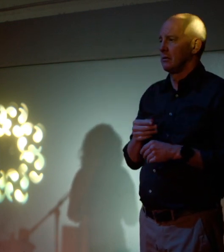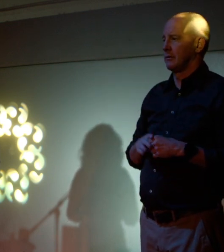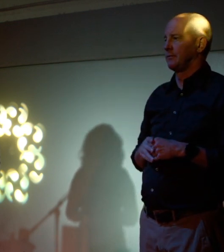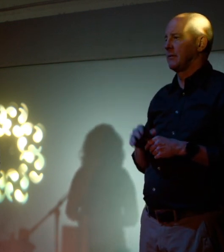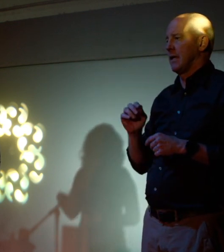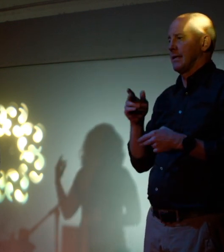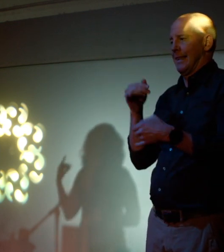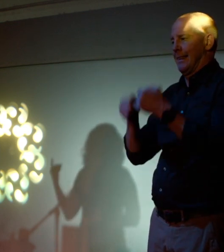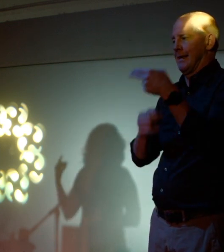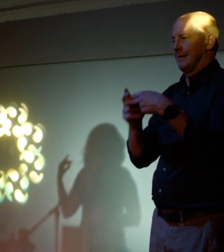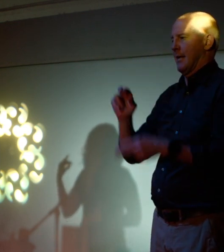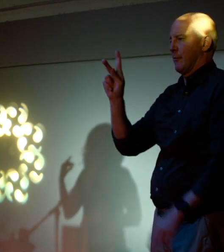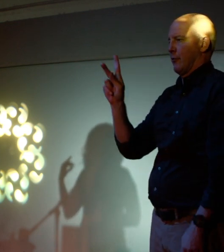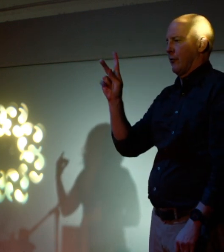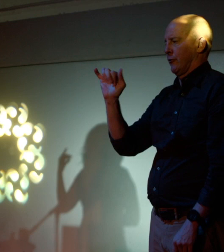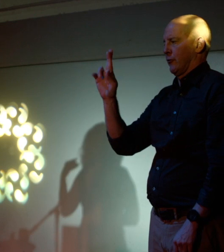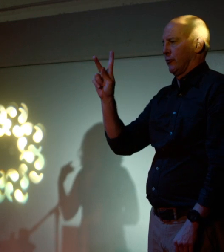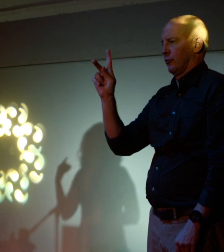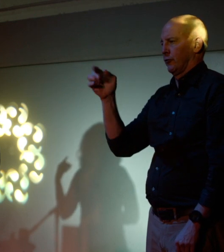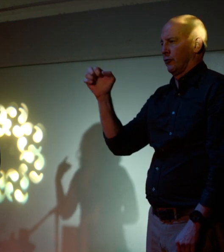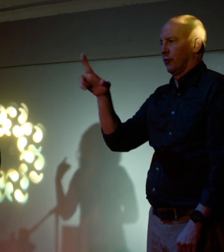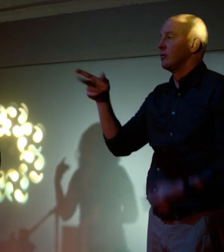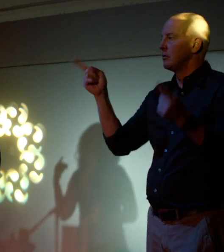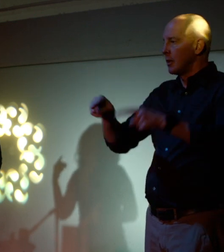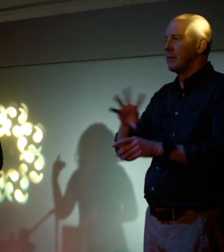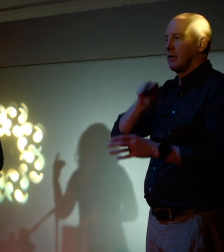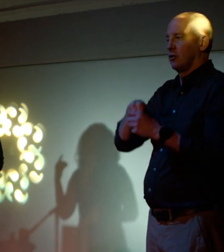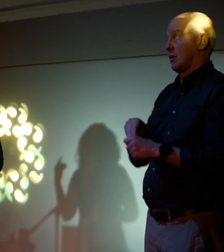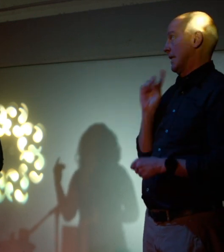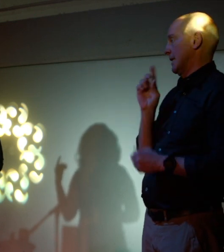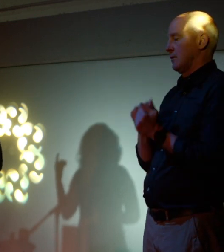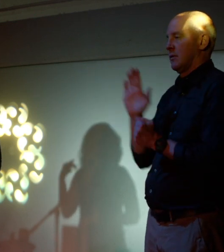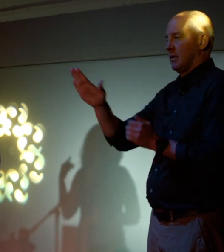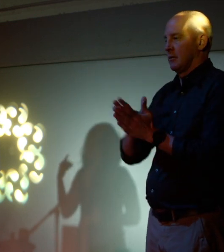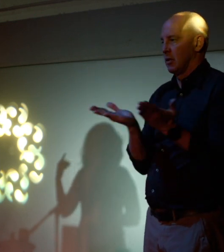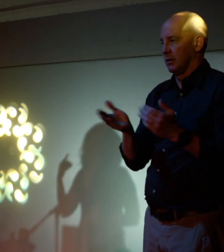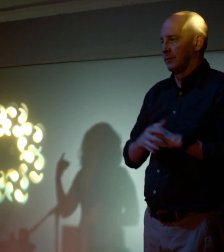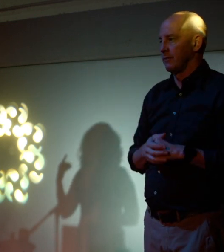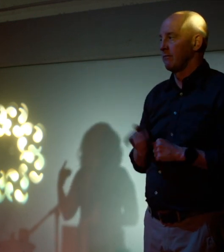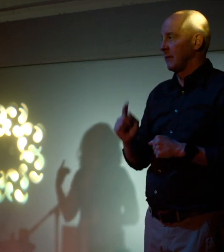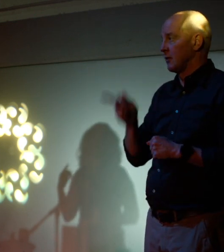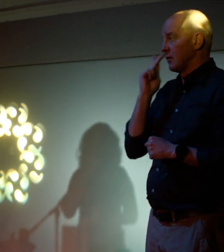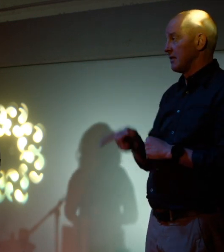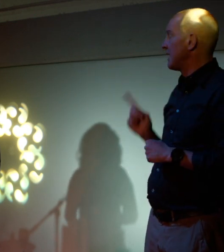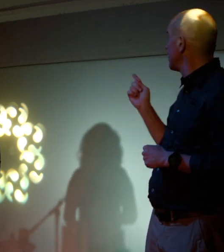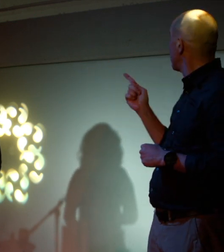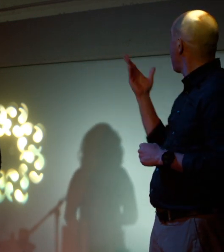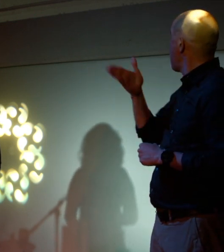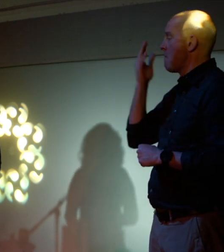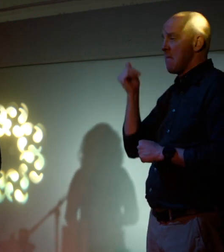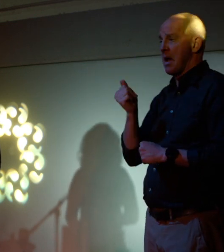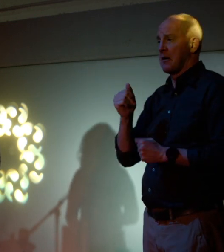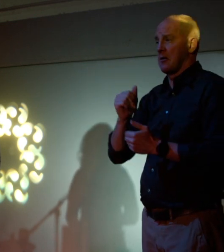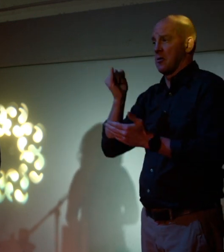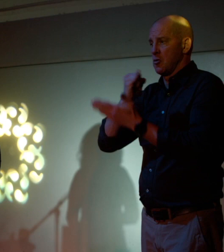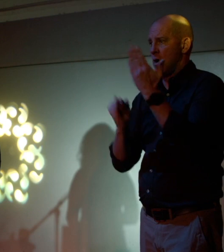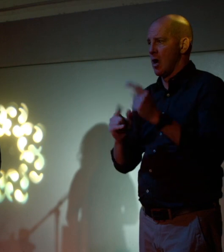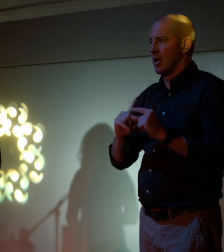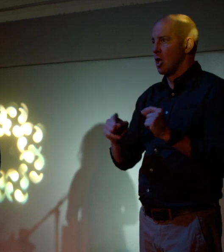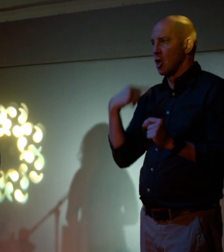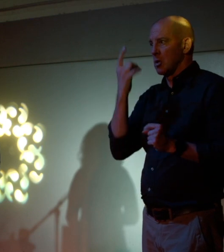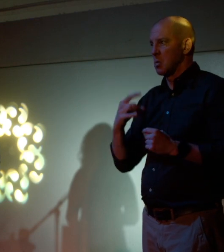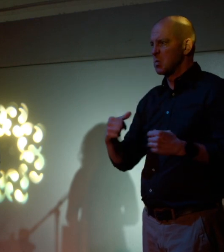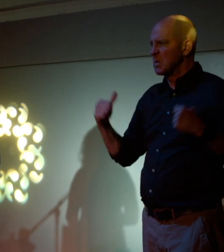Athanasius Kircher, included it in his book Munda Subterraneus, looking slightly more intact, but no less fearsome with its